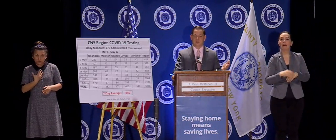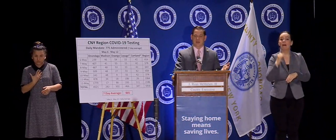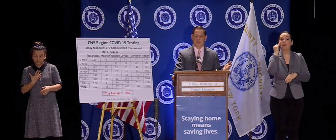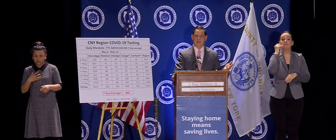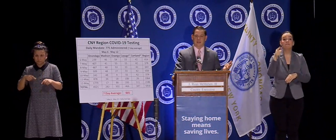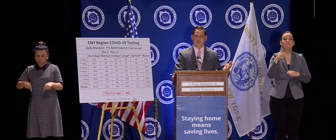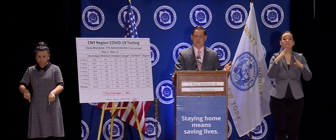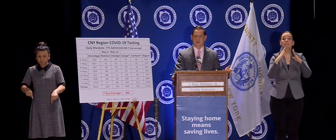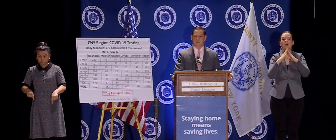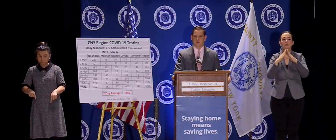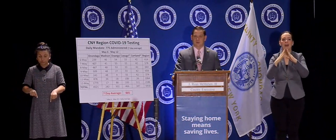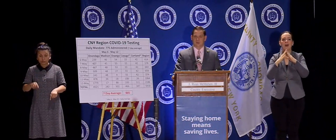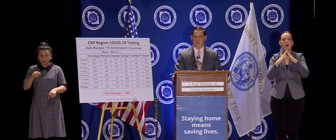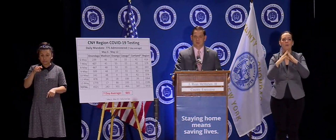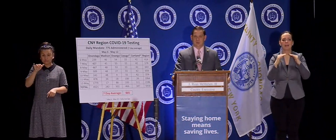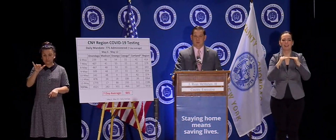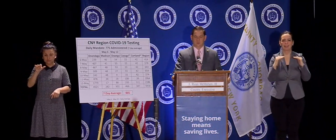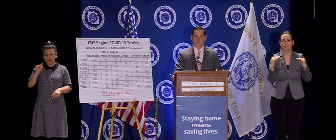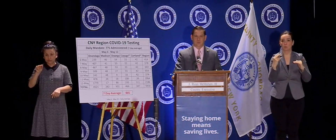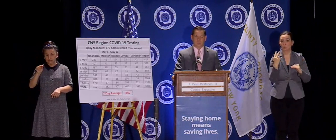2 is when you kind of get a sense of,